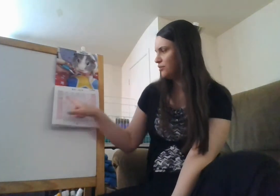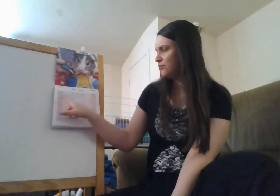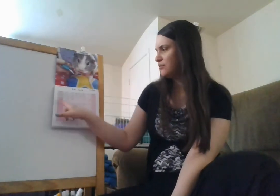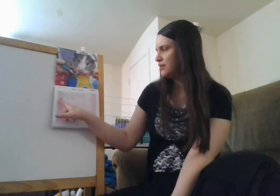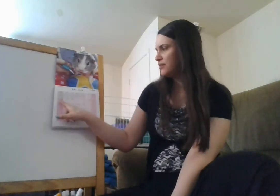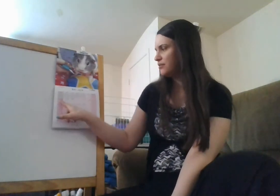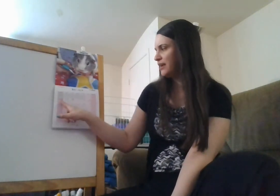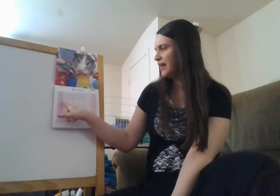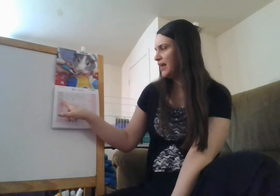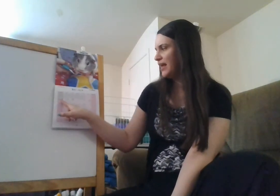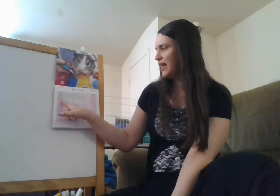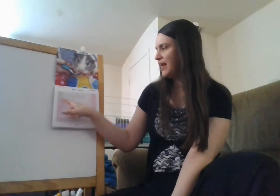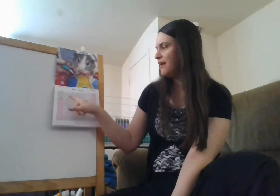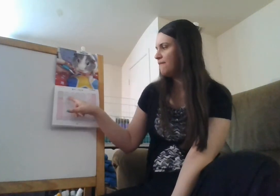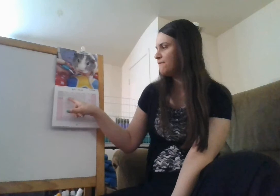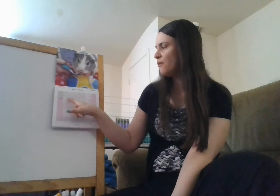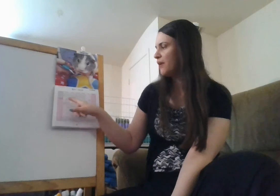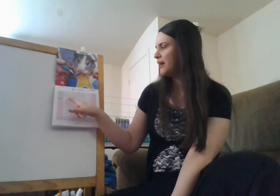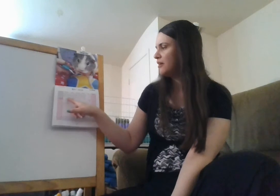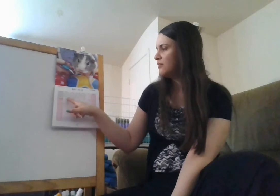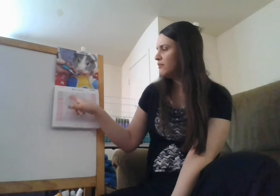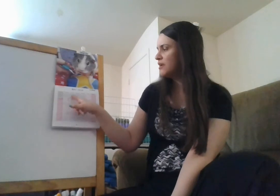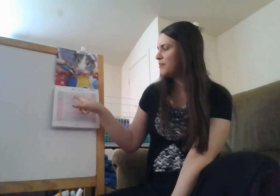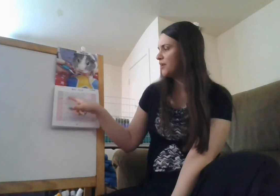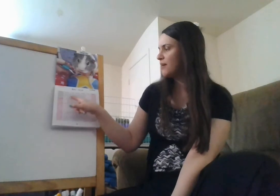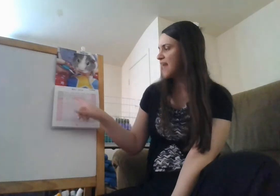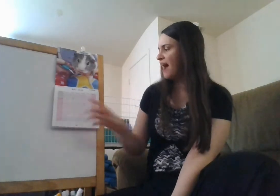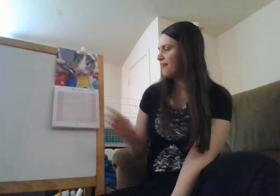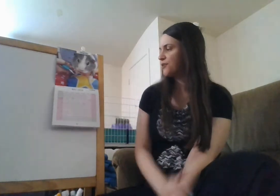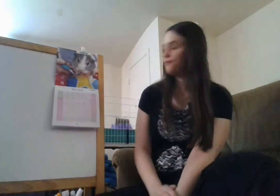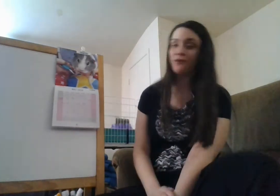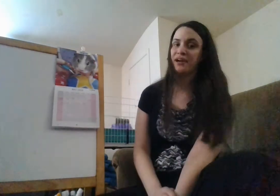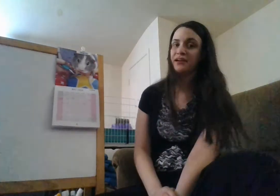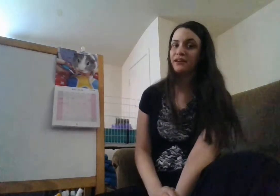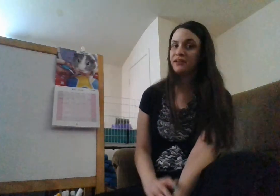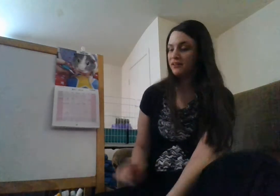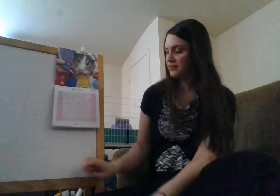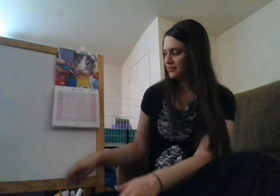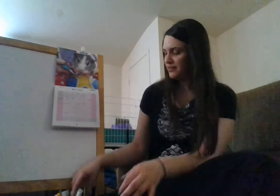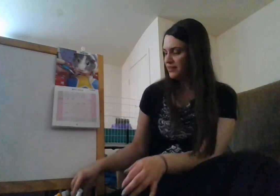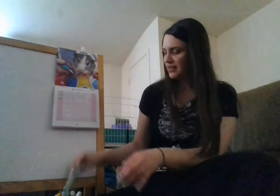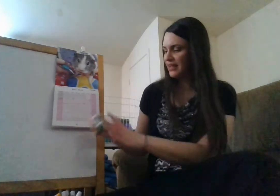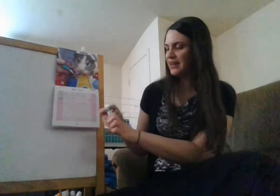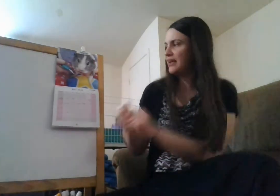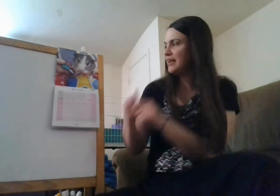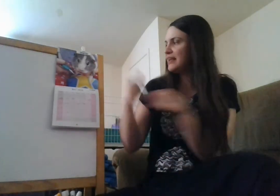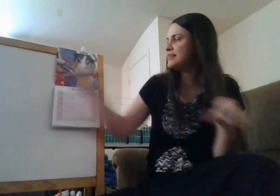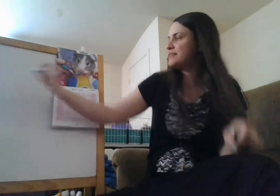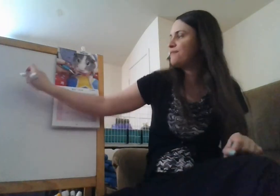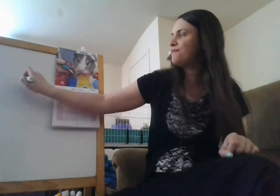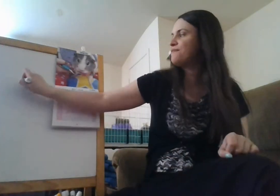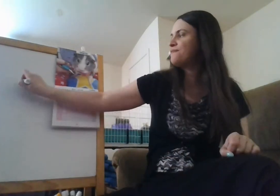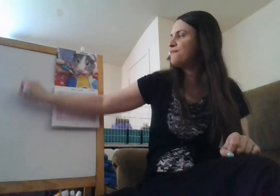2, 3, 4. What number comes after 4? It is 5.